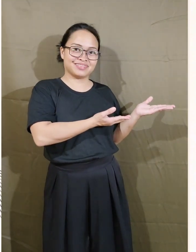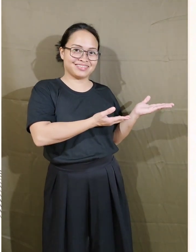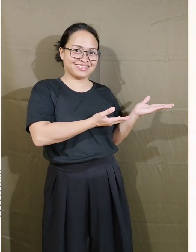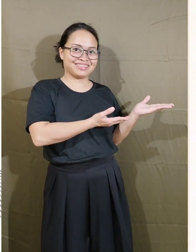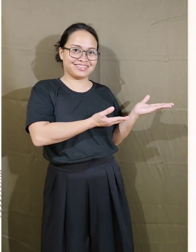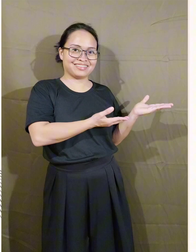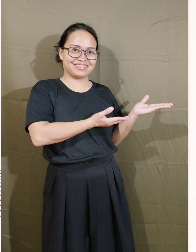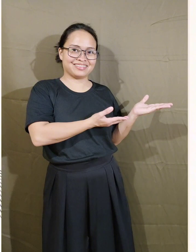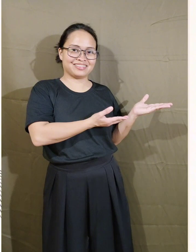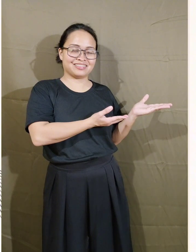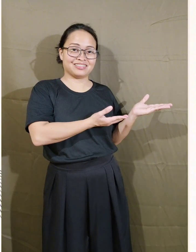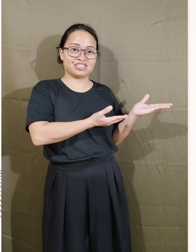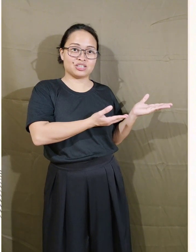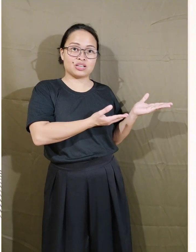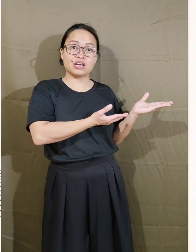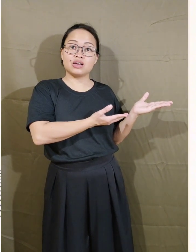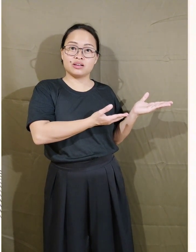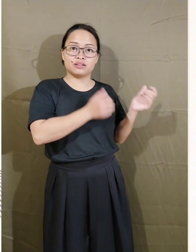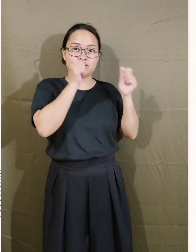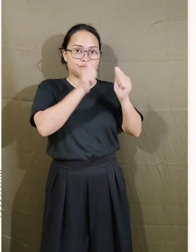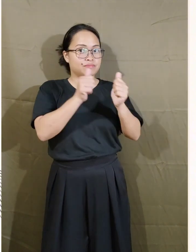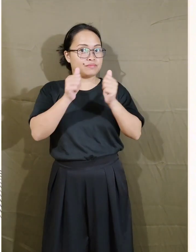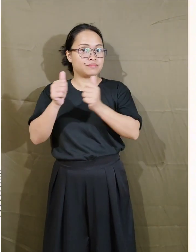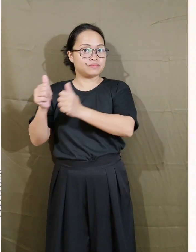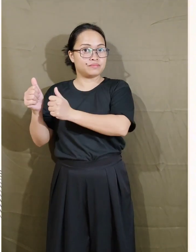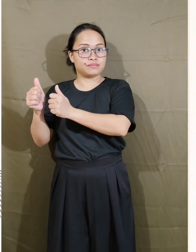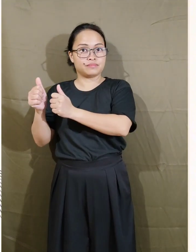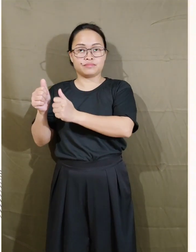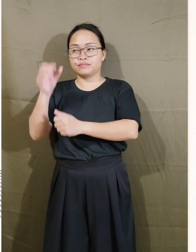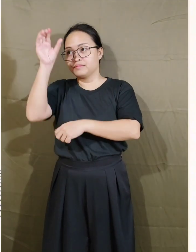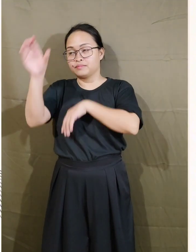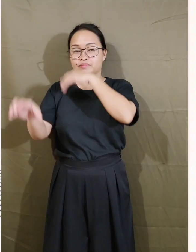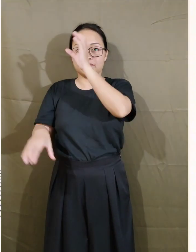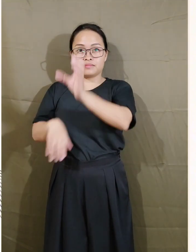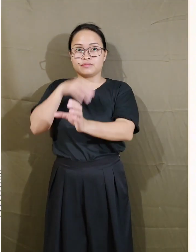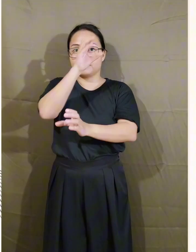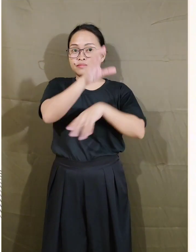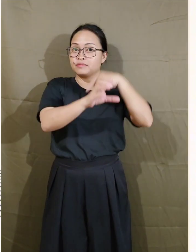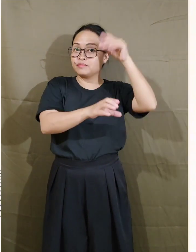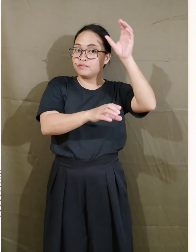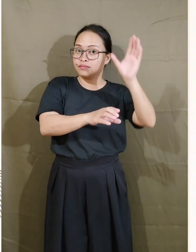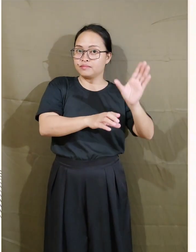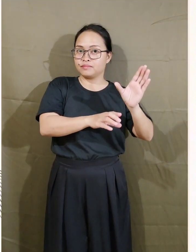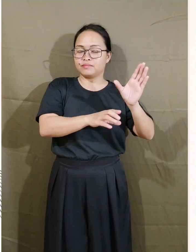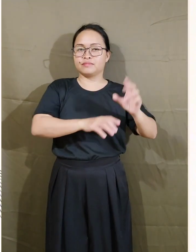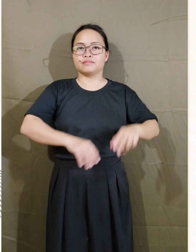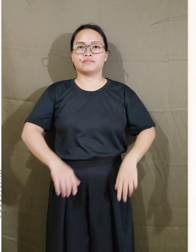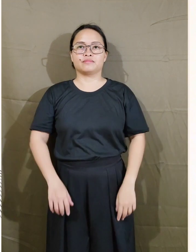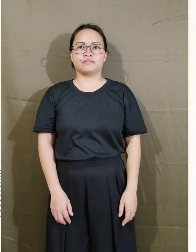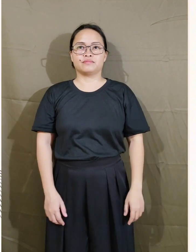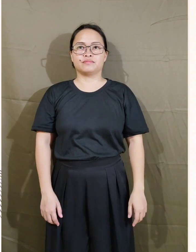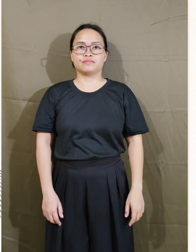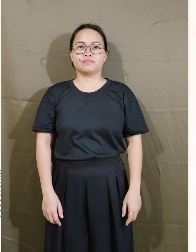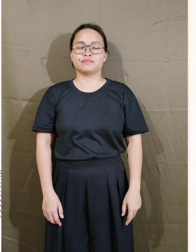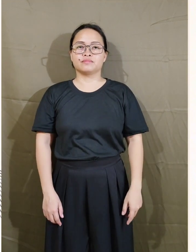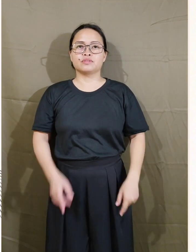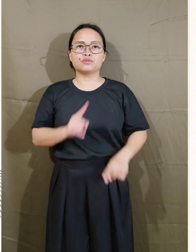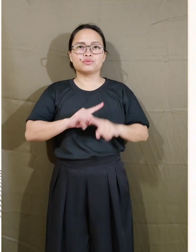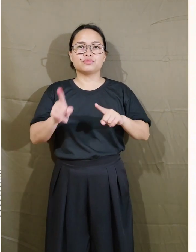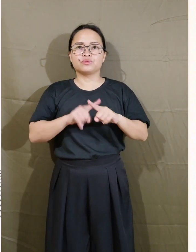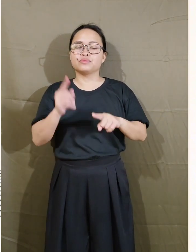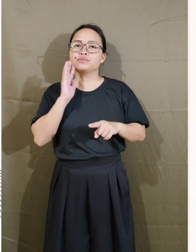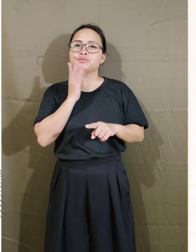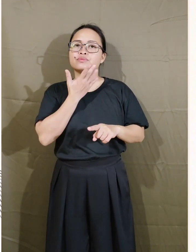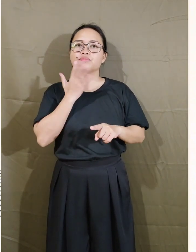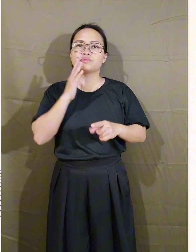Now let's align the digits to their respective places. And we have different colors